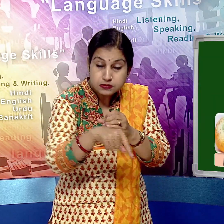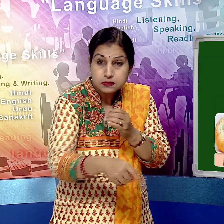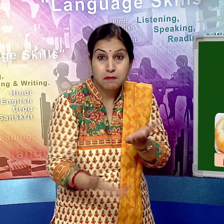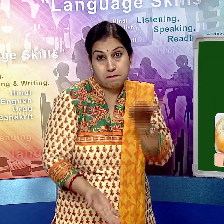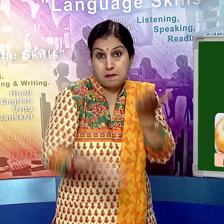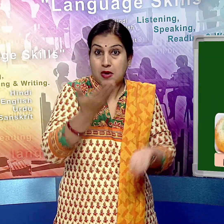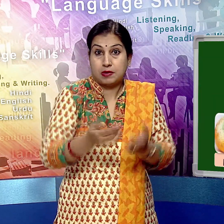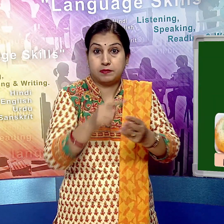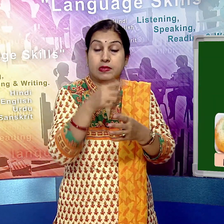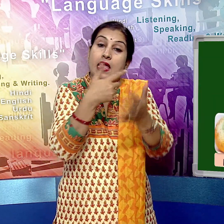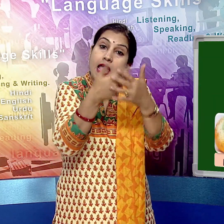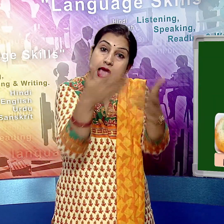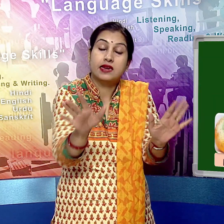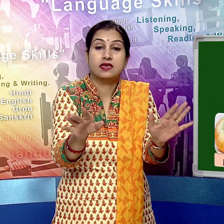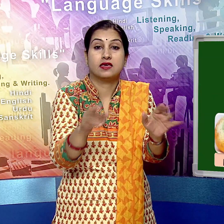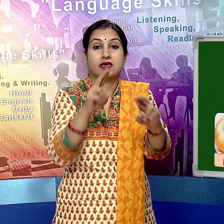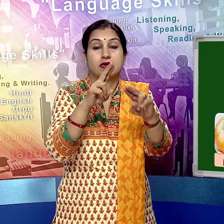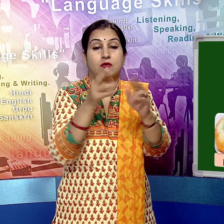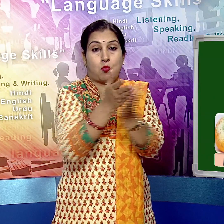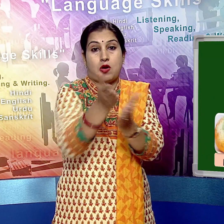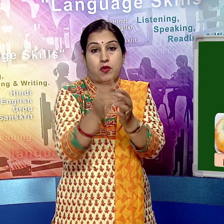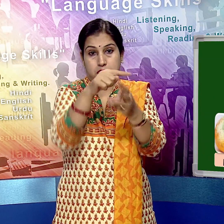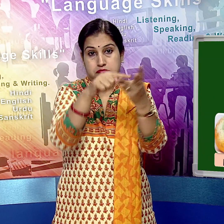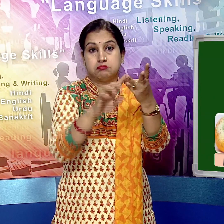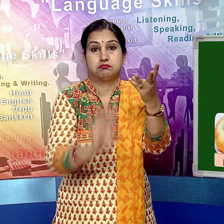Microorganisms may be in any of these forms.